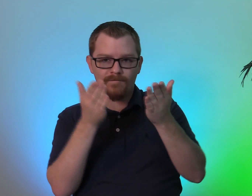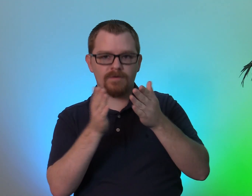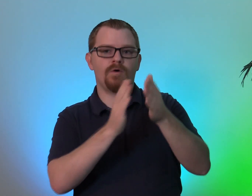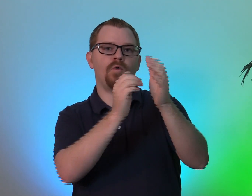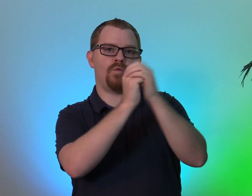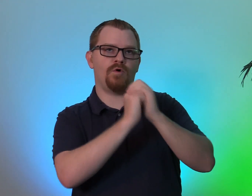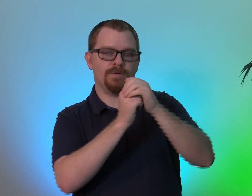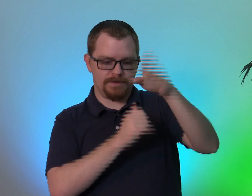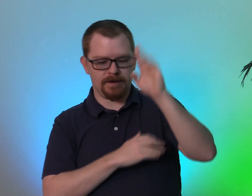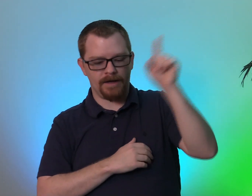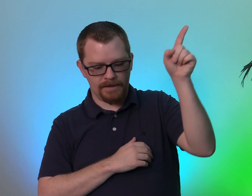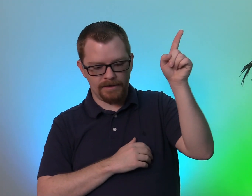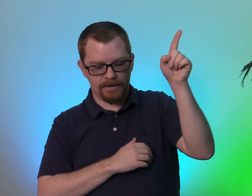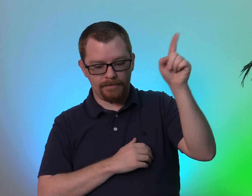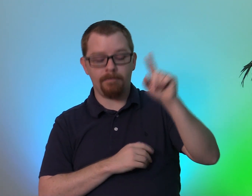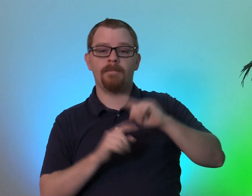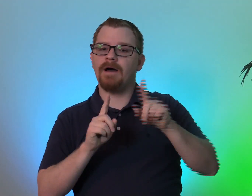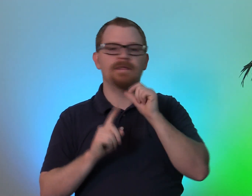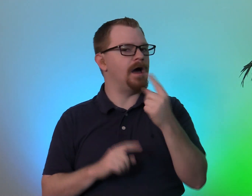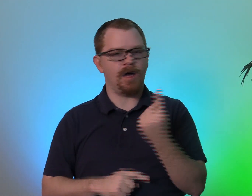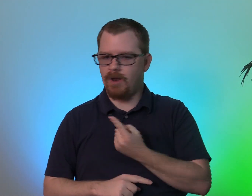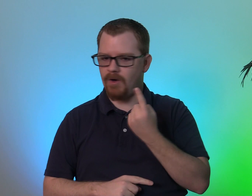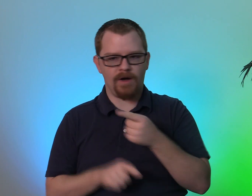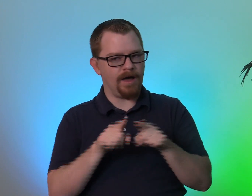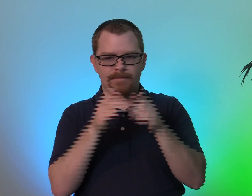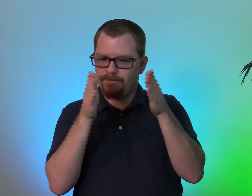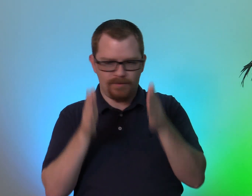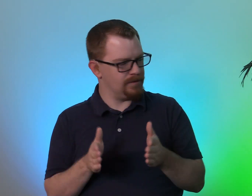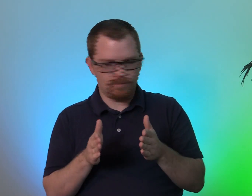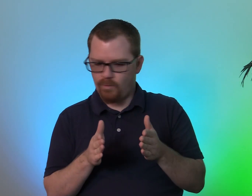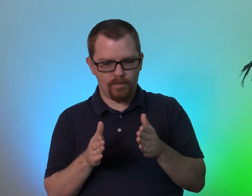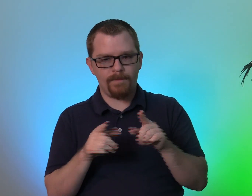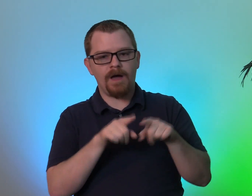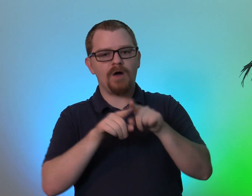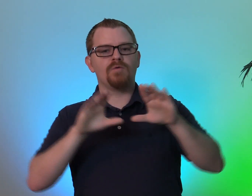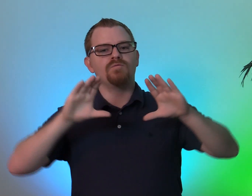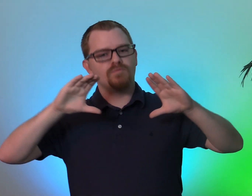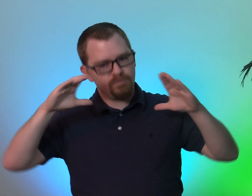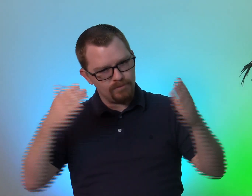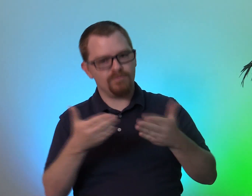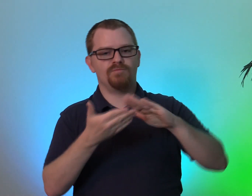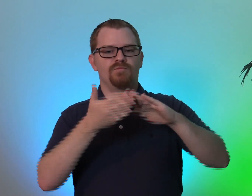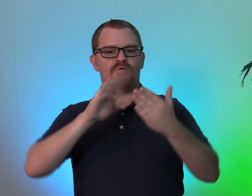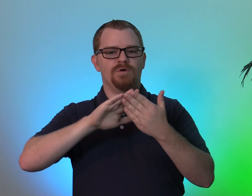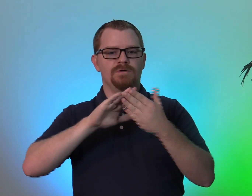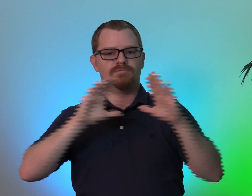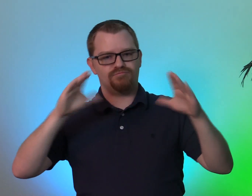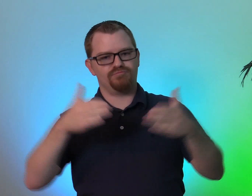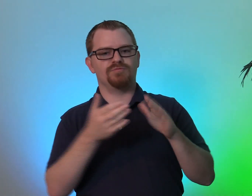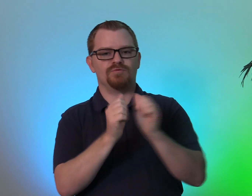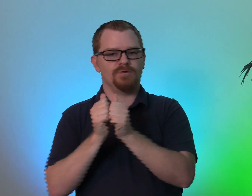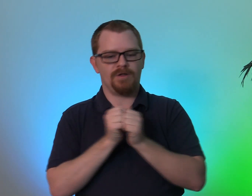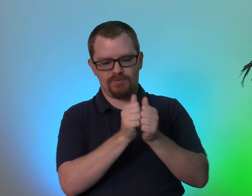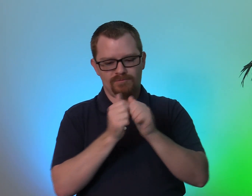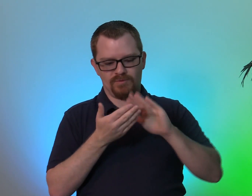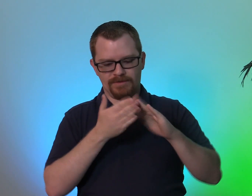we are made to serve and to worship God, but not alone as a person, but as a whole